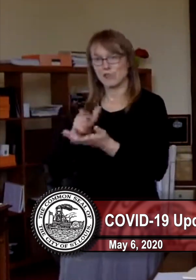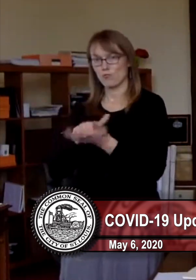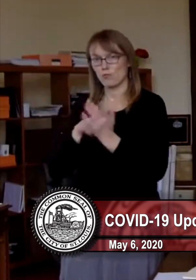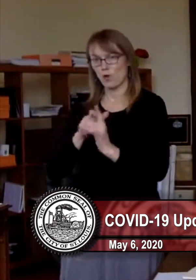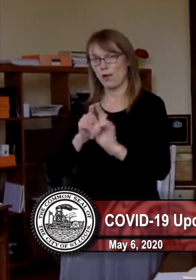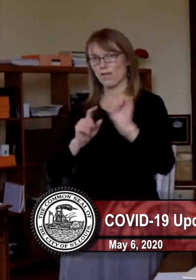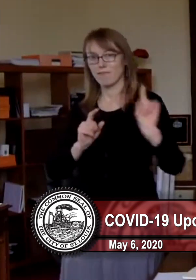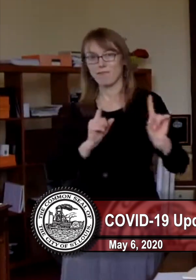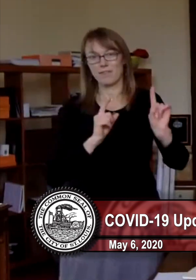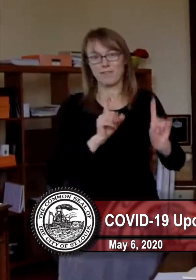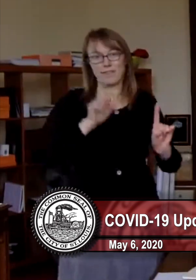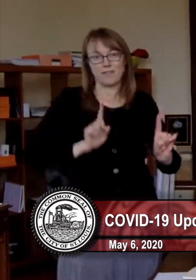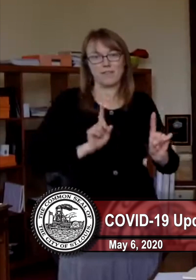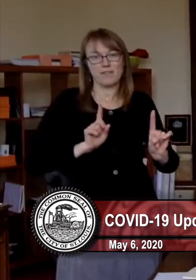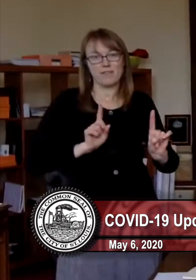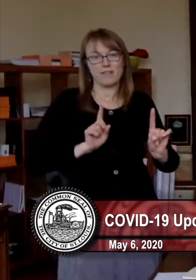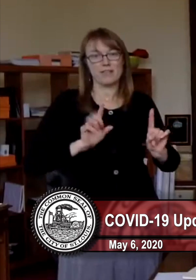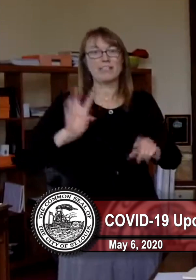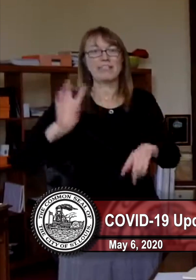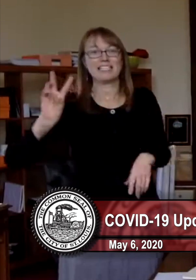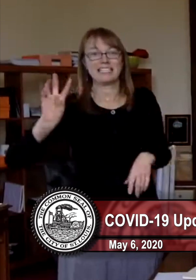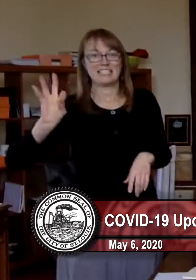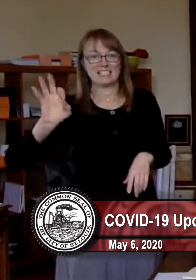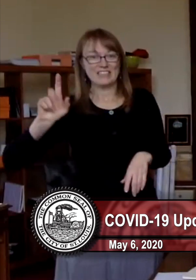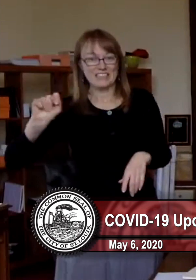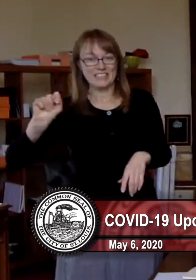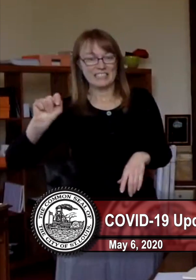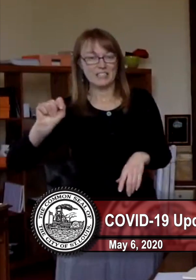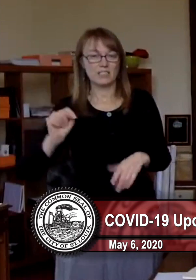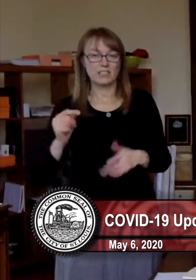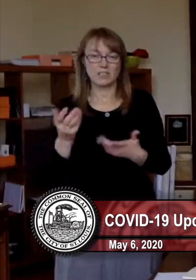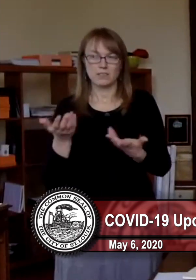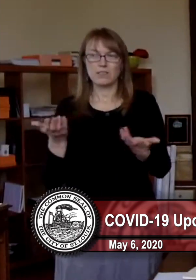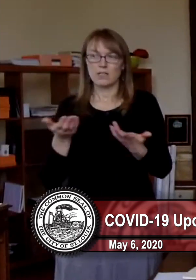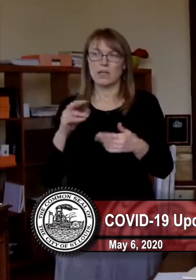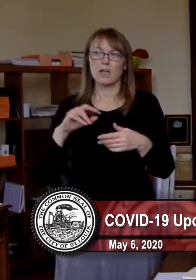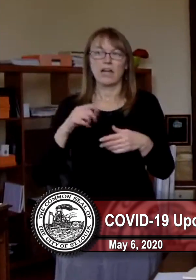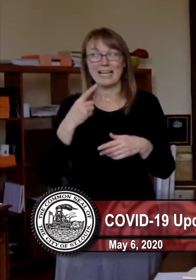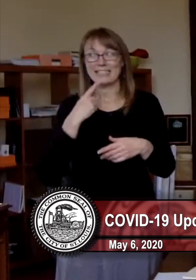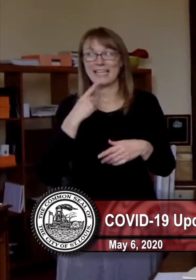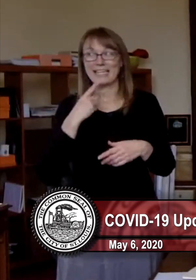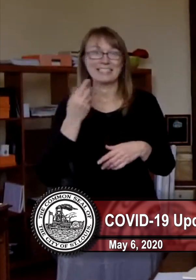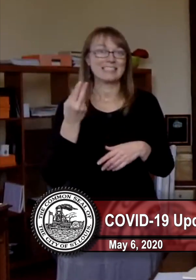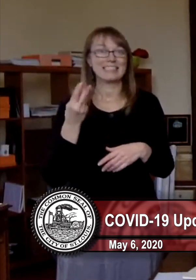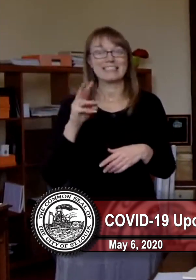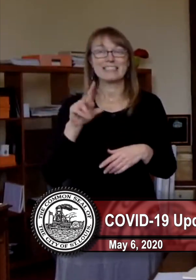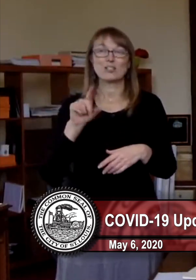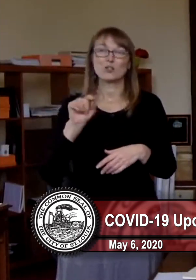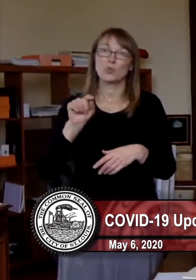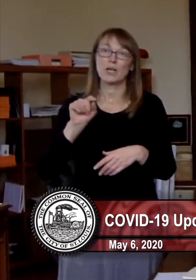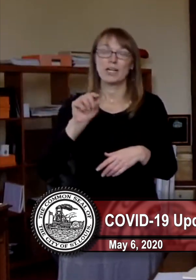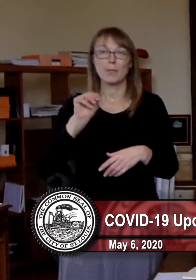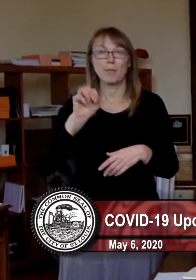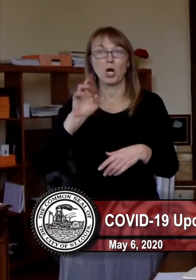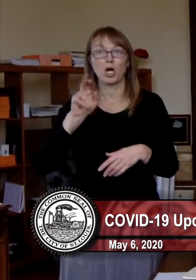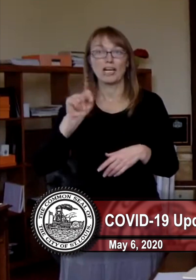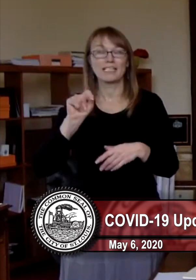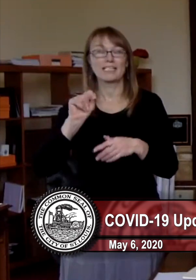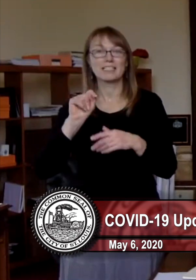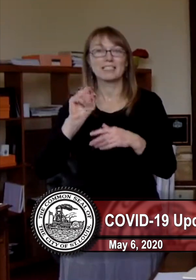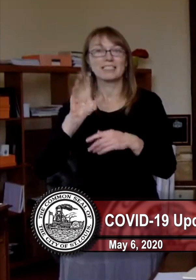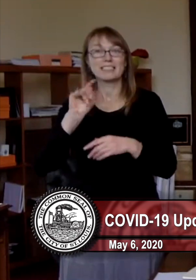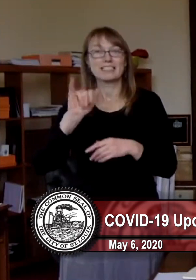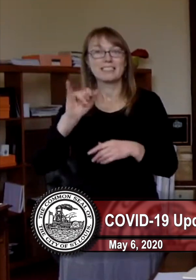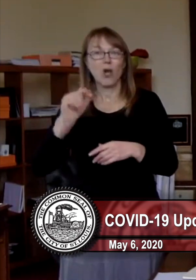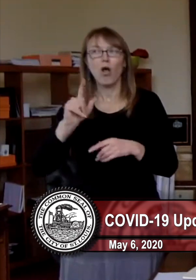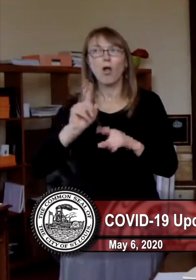reopening, or 1520 Market, or any of our buildings. I say City Hall, but I mean all of our buildings fully reopening on the 18th,